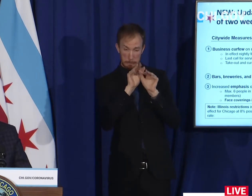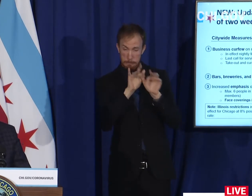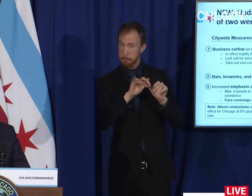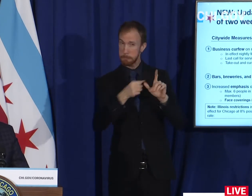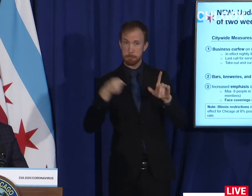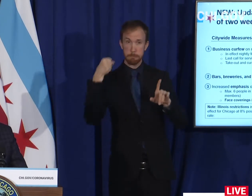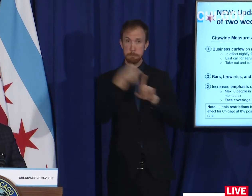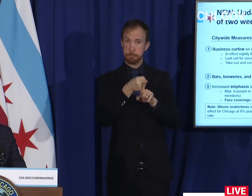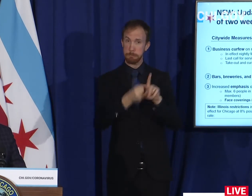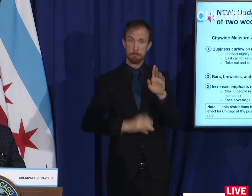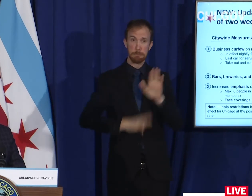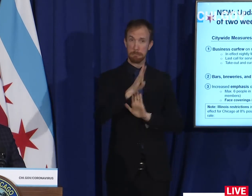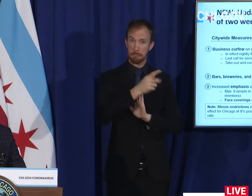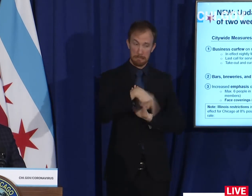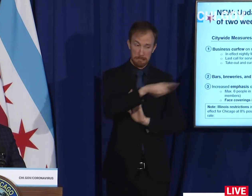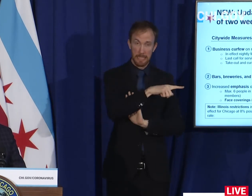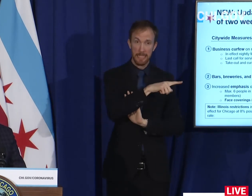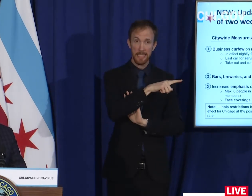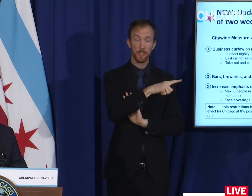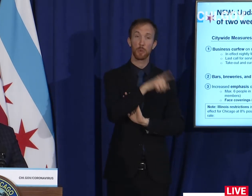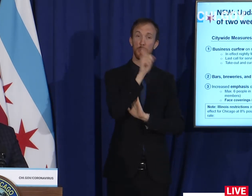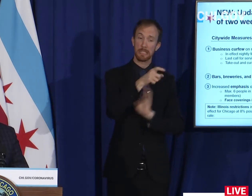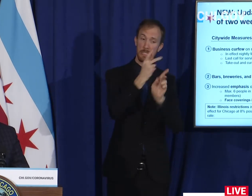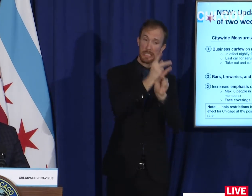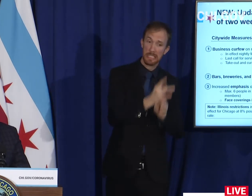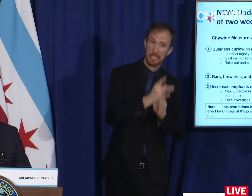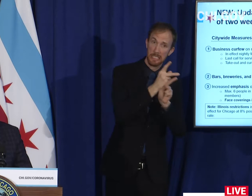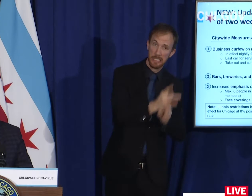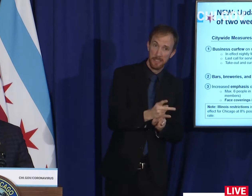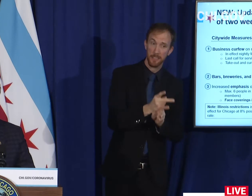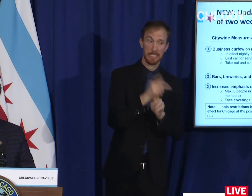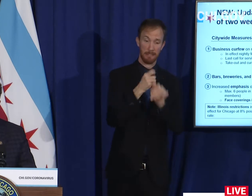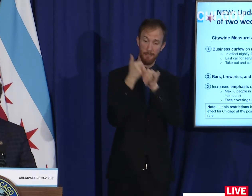and you need to wear a mask.